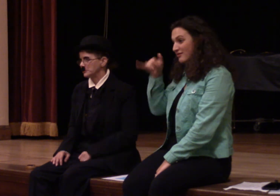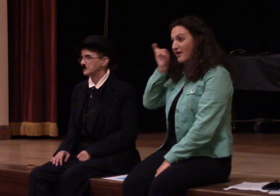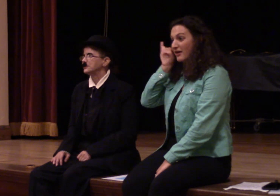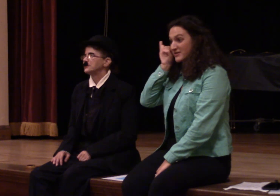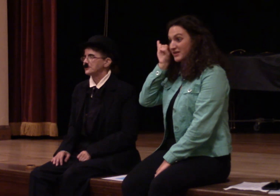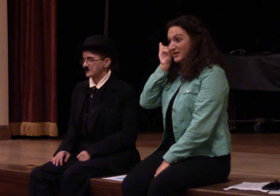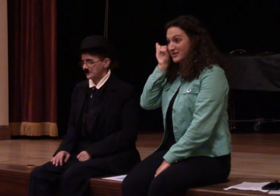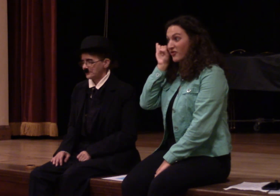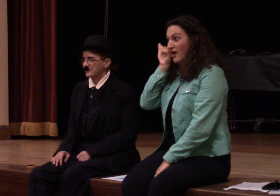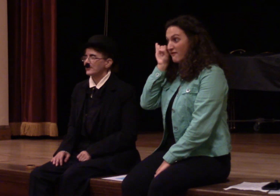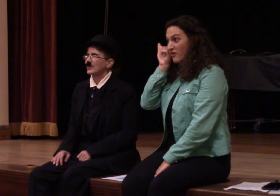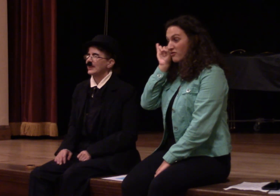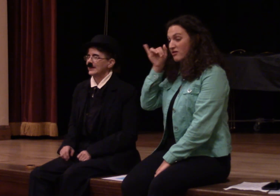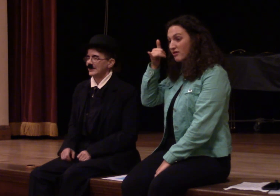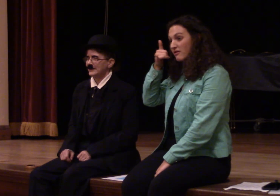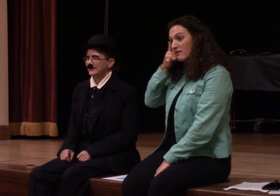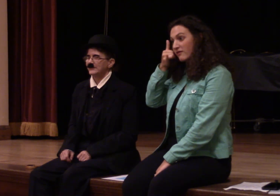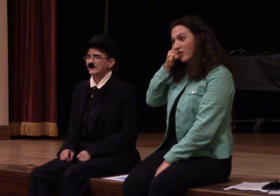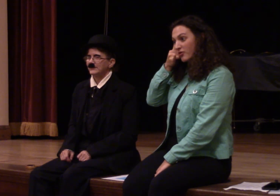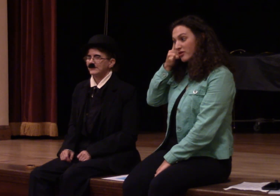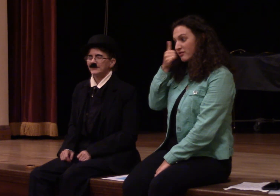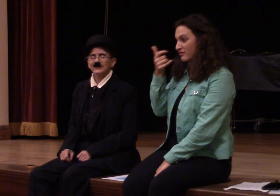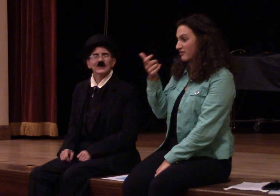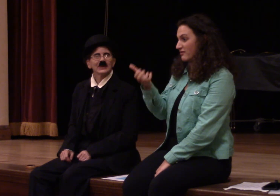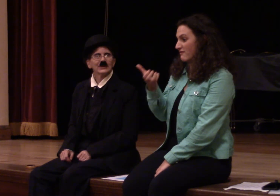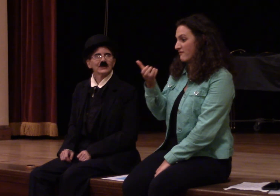I've seen this for iPhone, phone, phone.